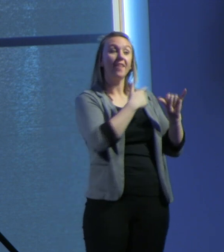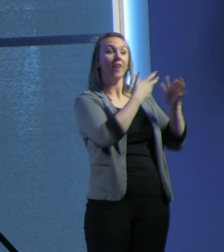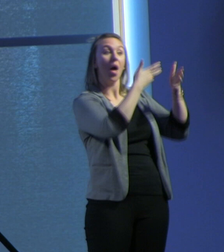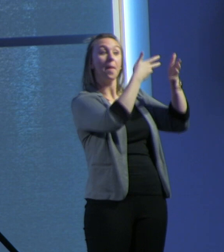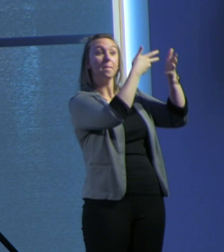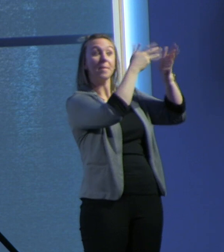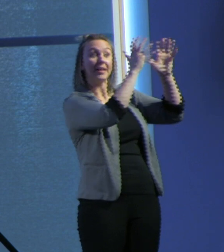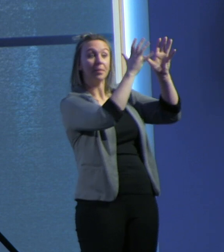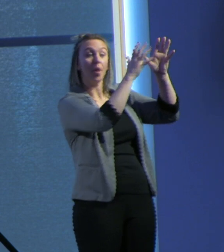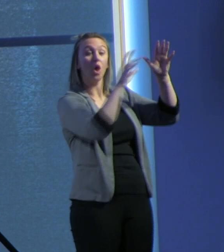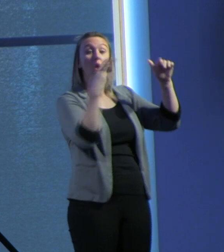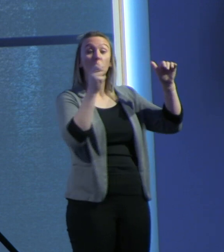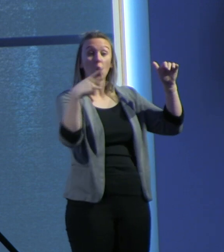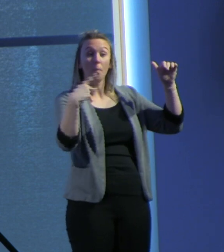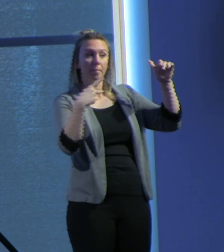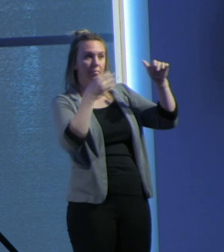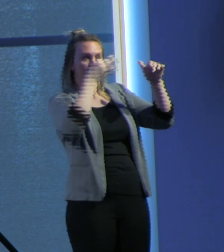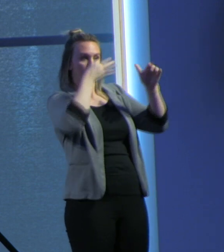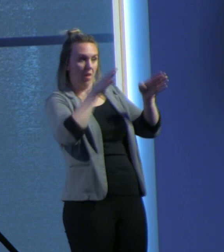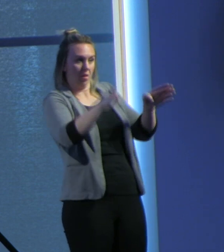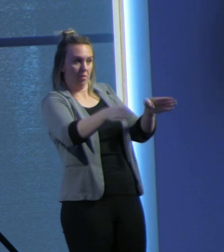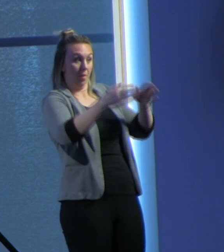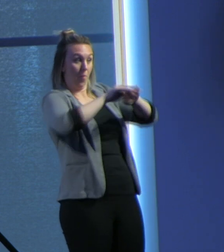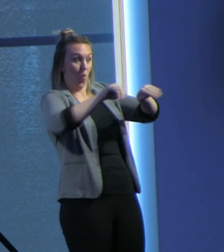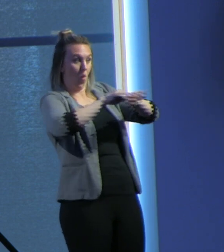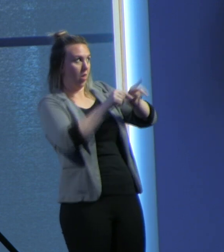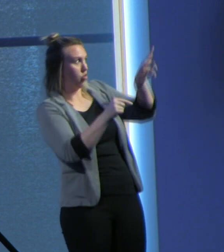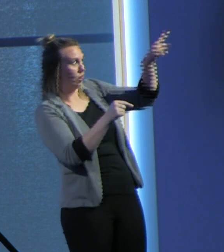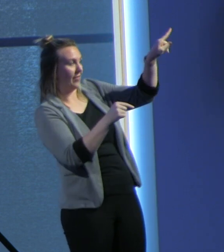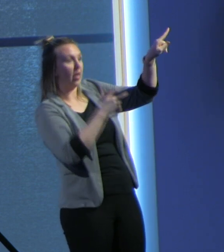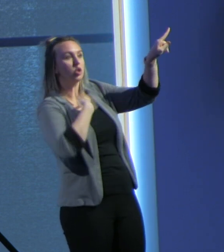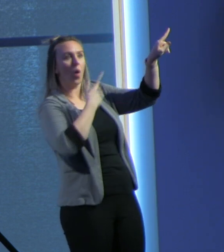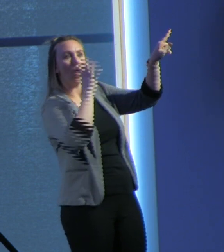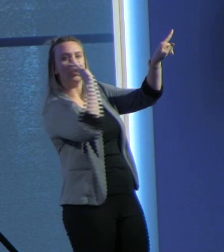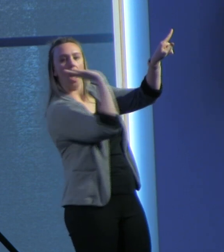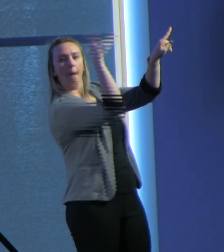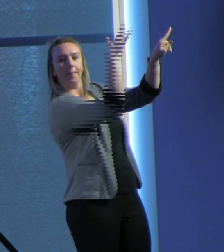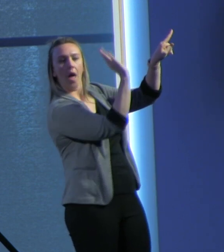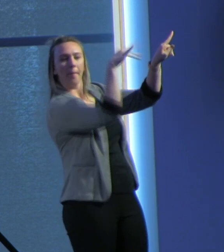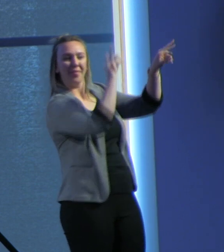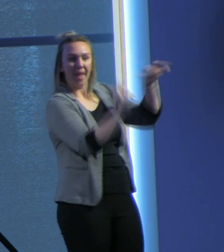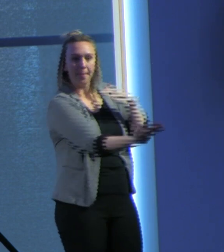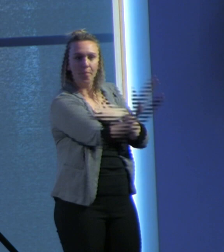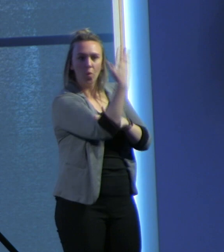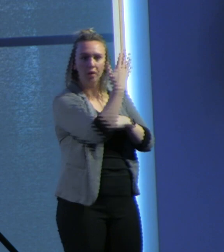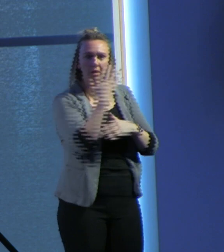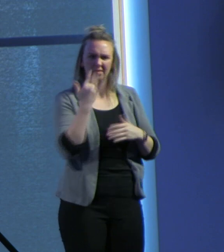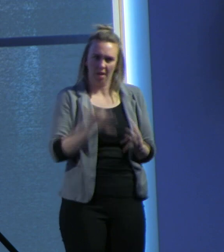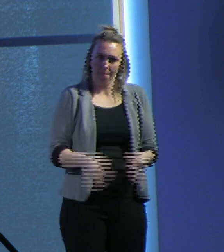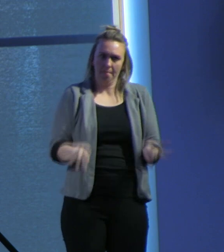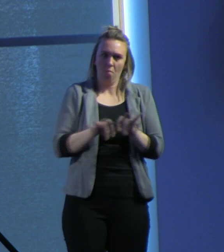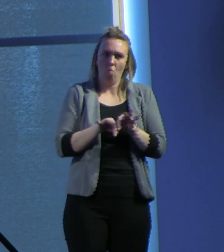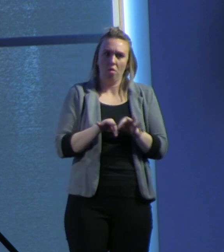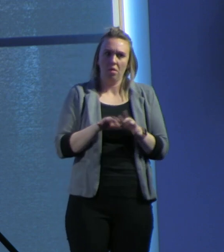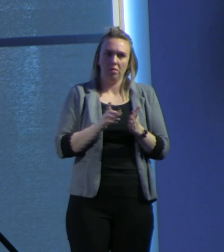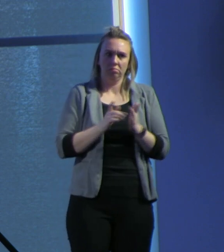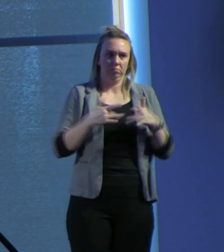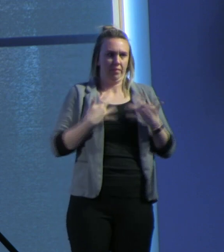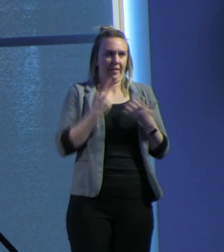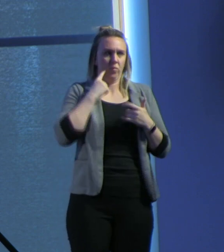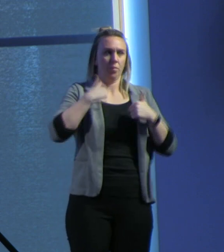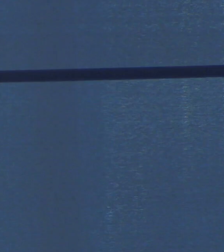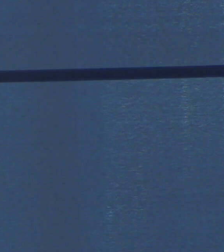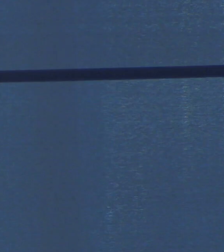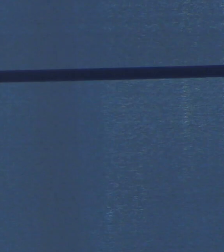making baskets that morning. So that was an important event for me, because my father had crossed 16 years prior to